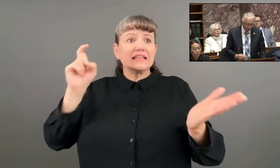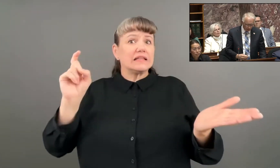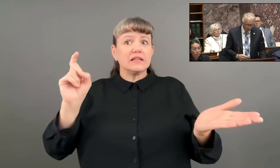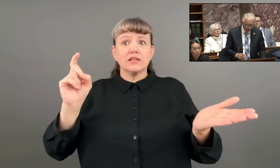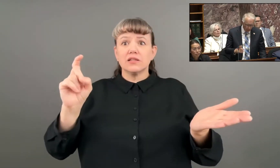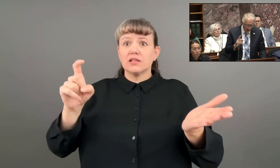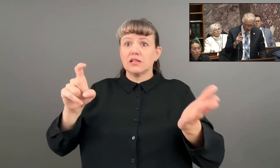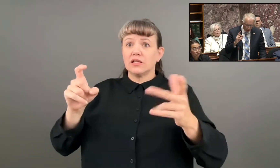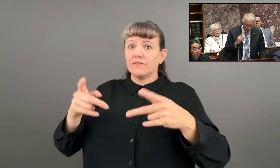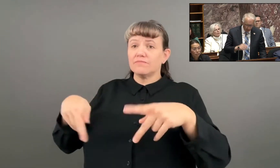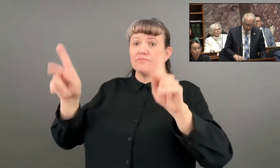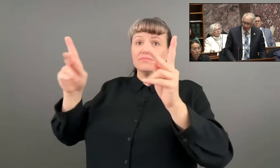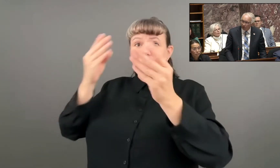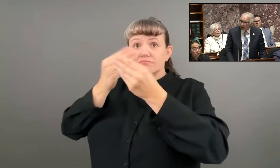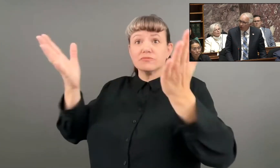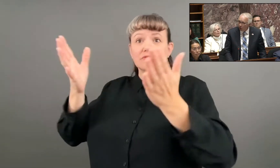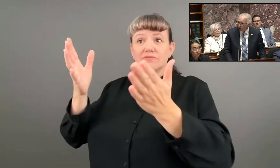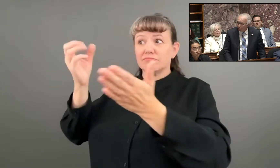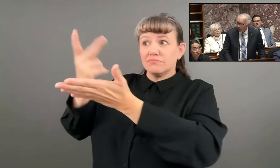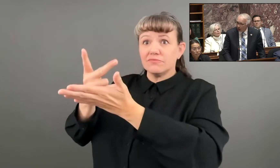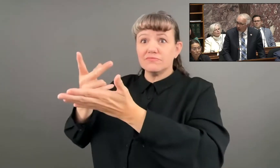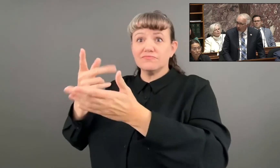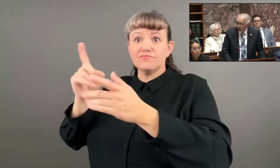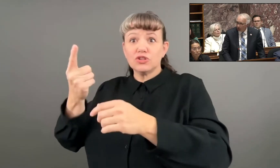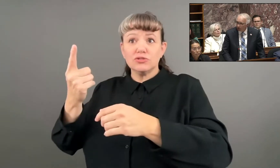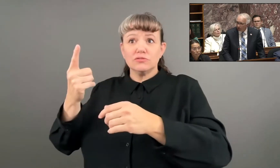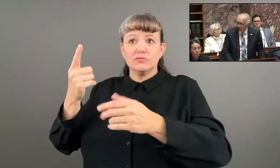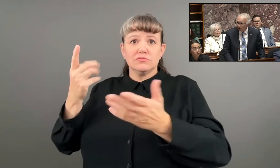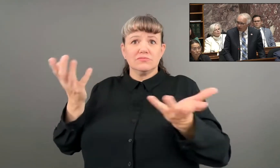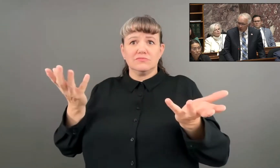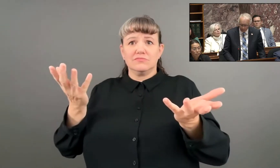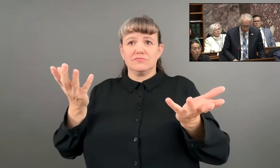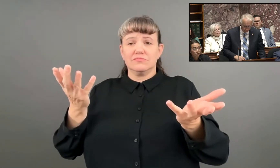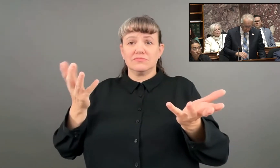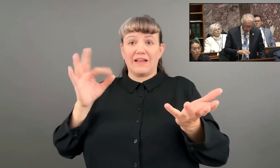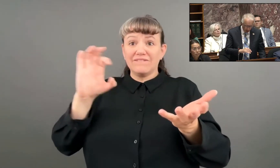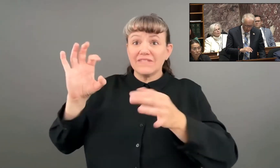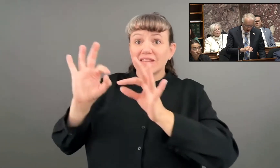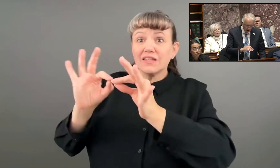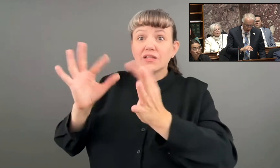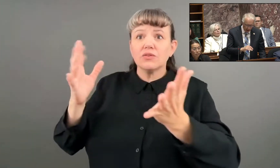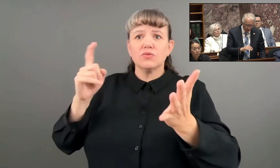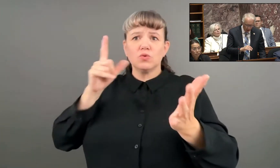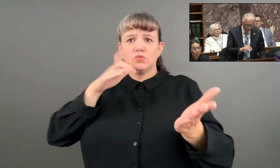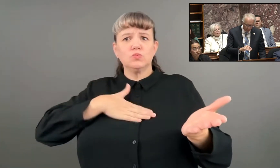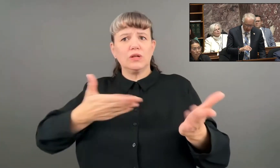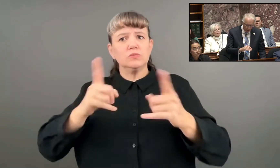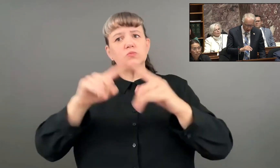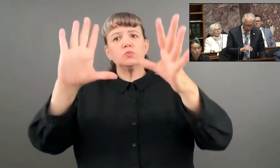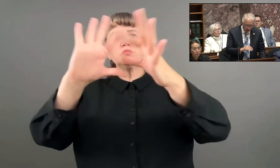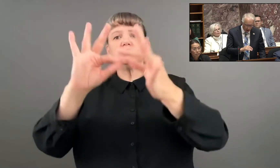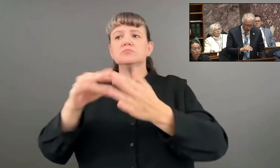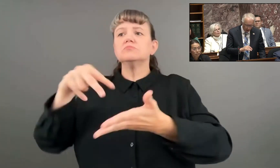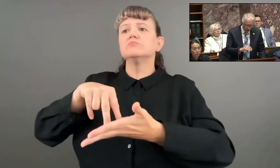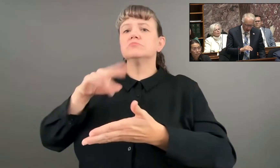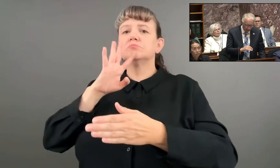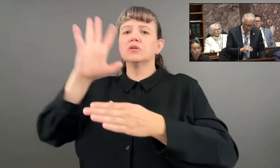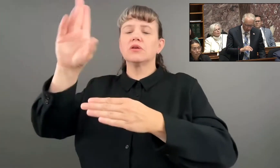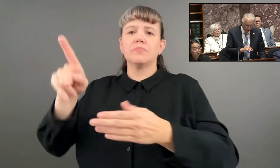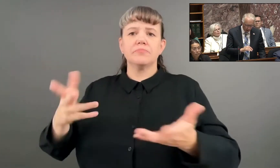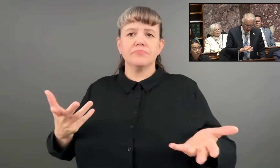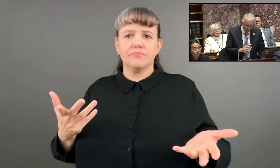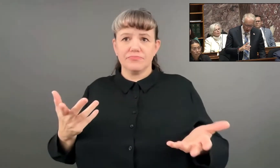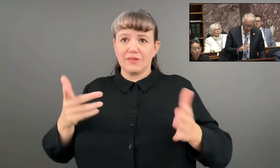pay some sort of fee? Well, there is somebody who is willing to say something about this, which is the lead lawyer for the Cowichan Nation,